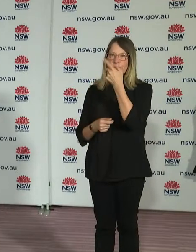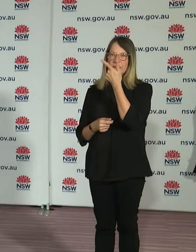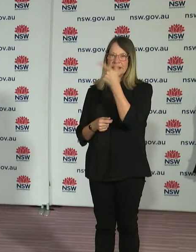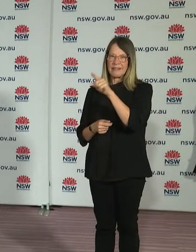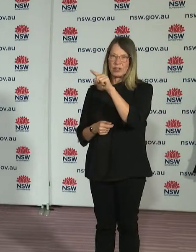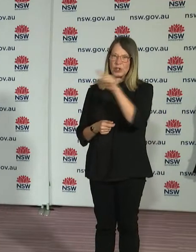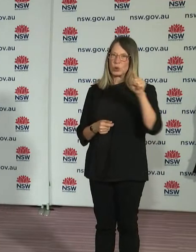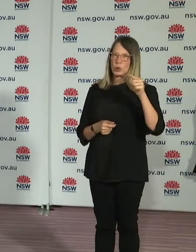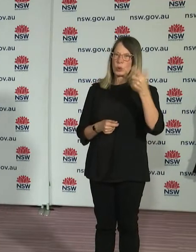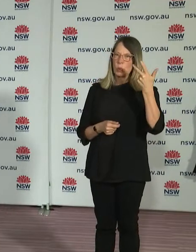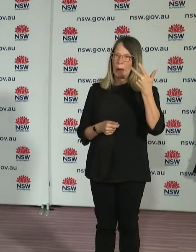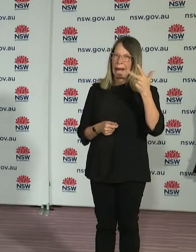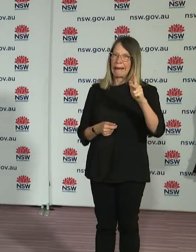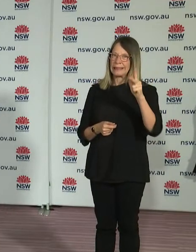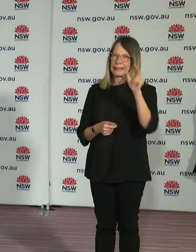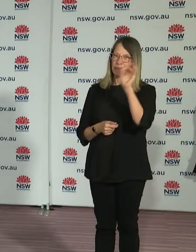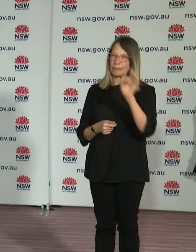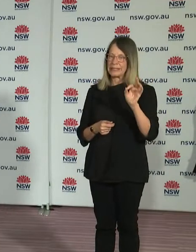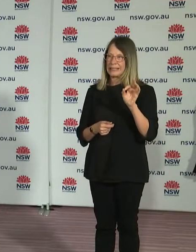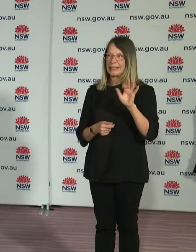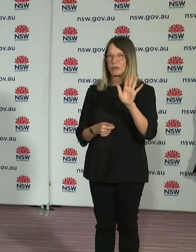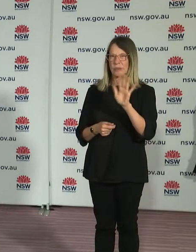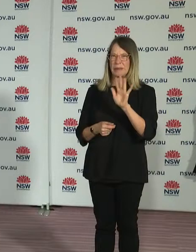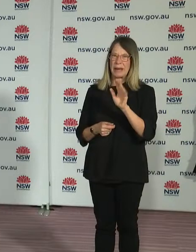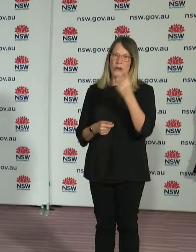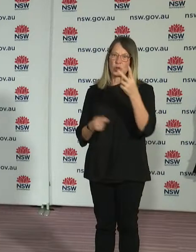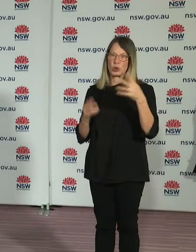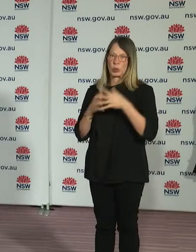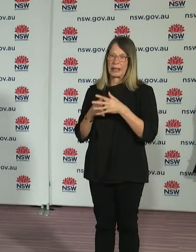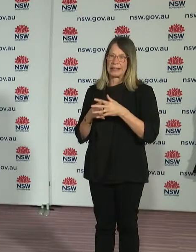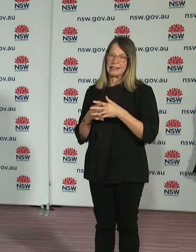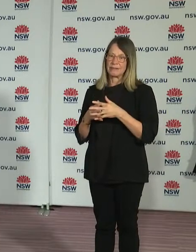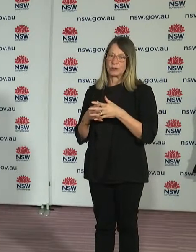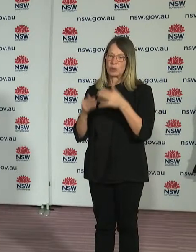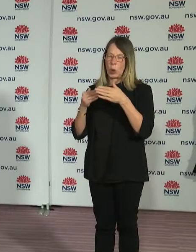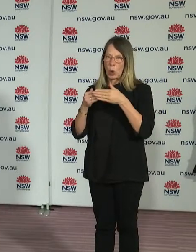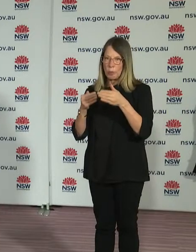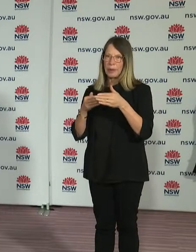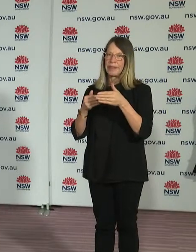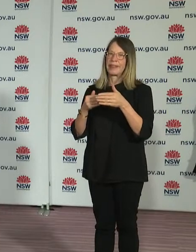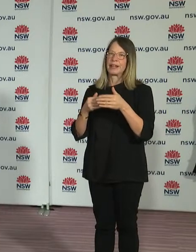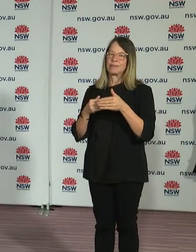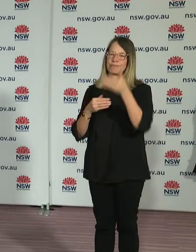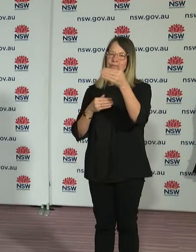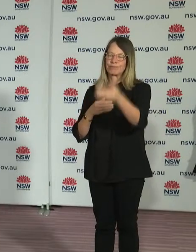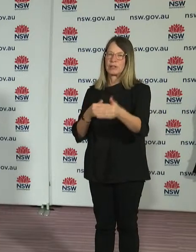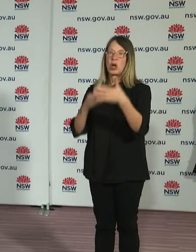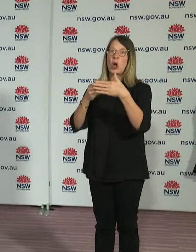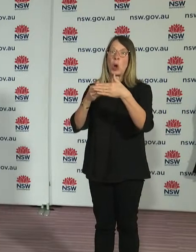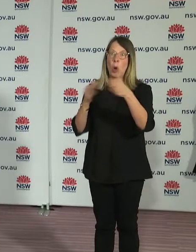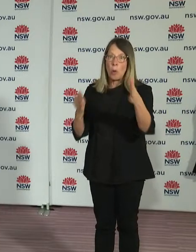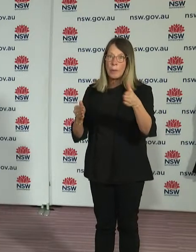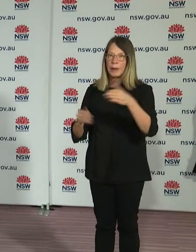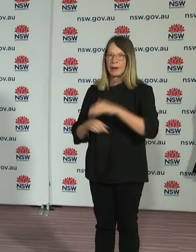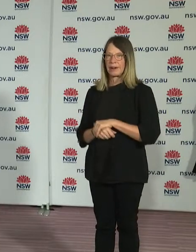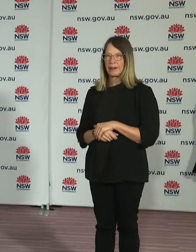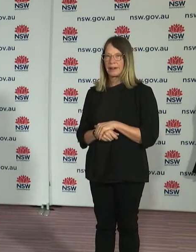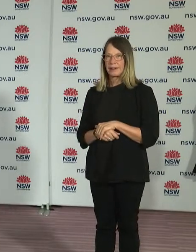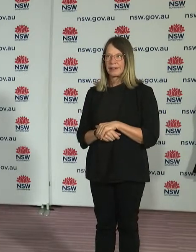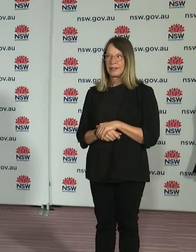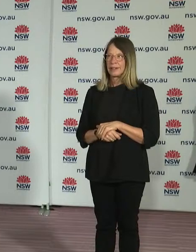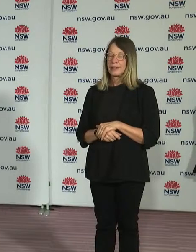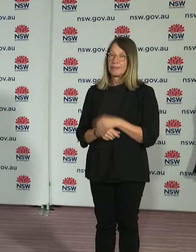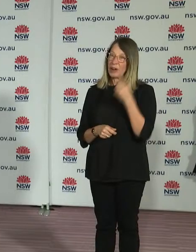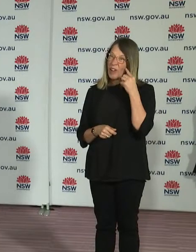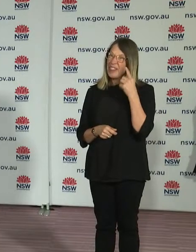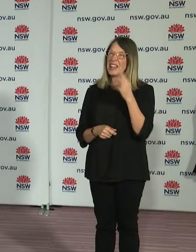gap between 70% and 80% double dose, but the pleasing thing is when we open up at 70%, we're likely to have at least 90% of our